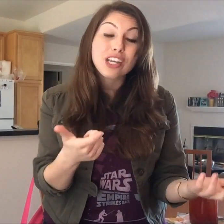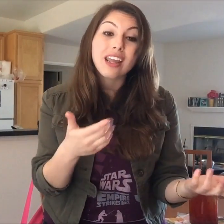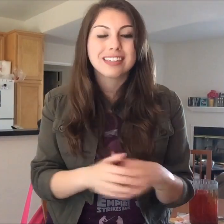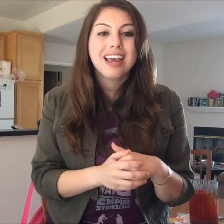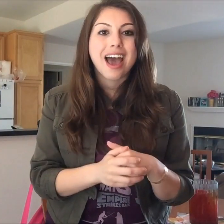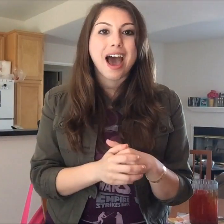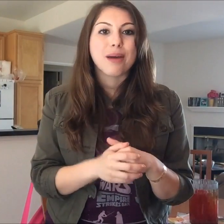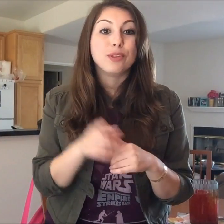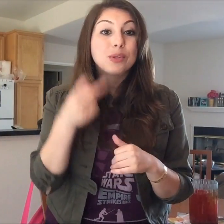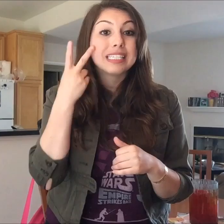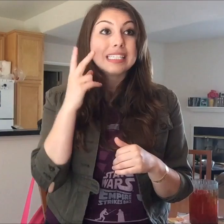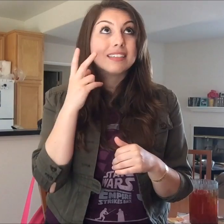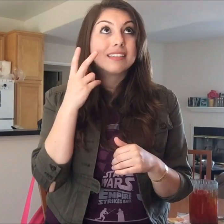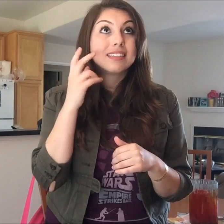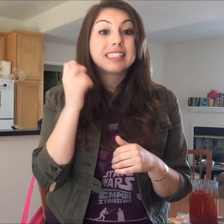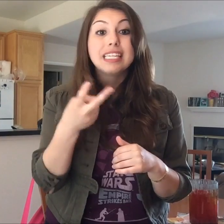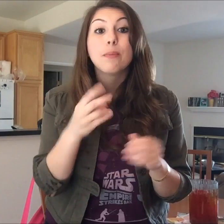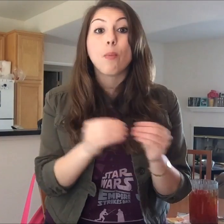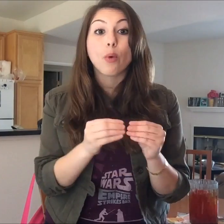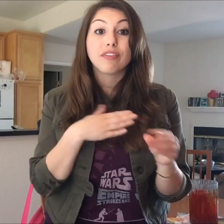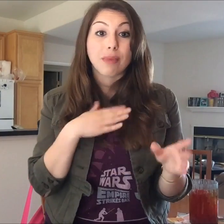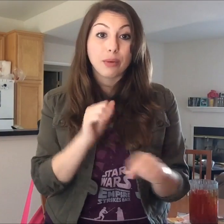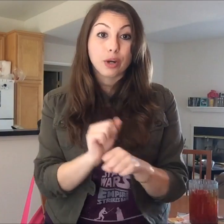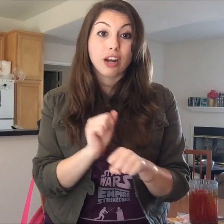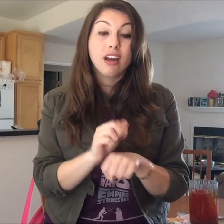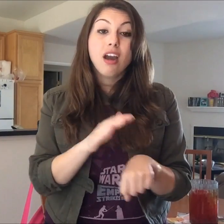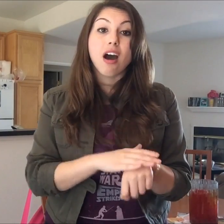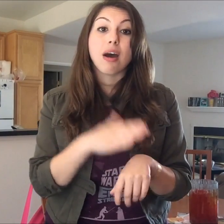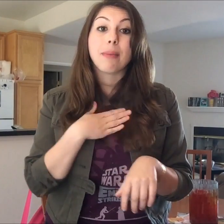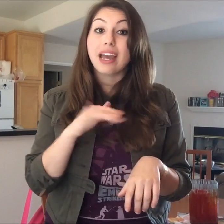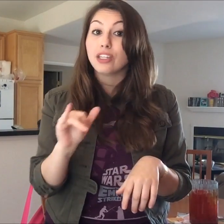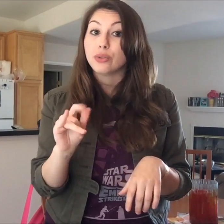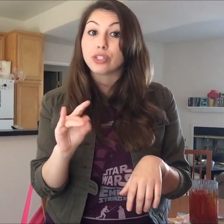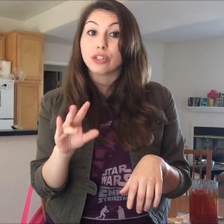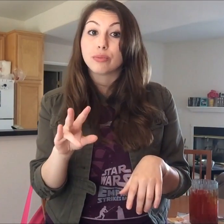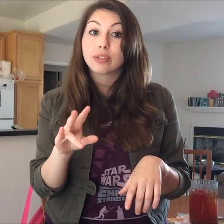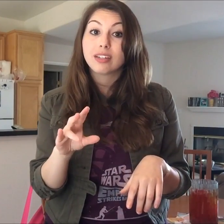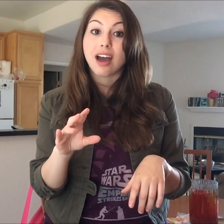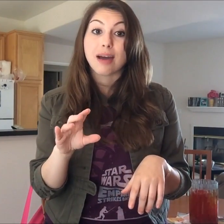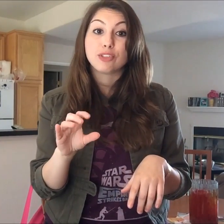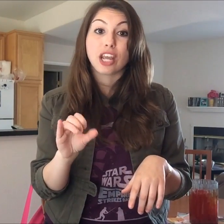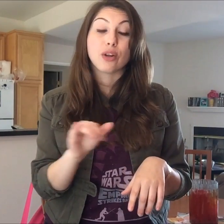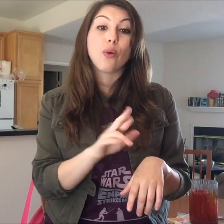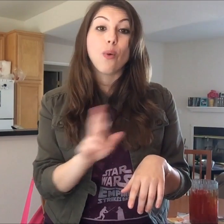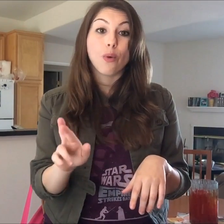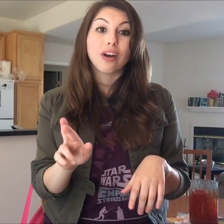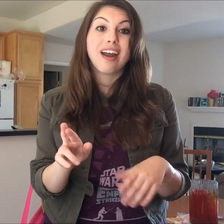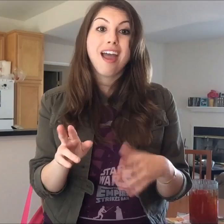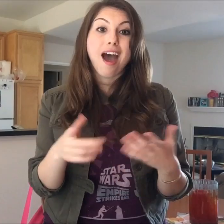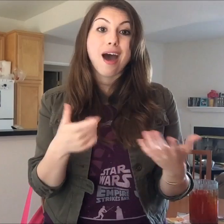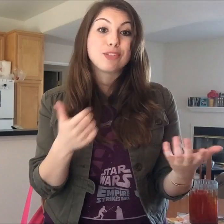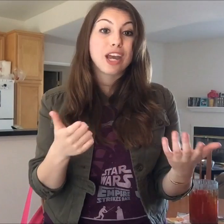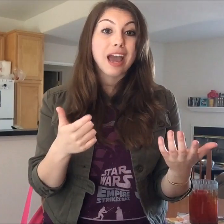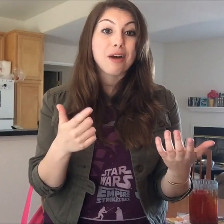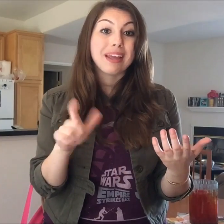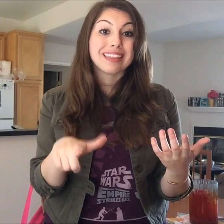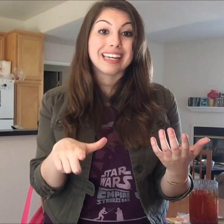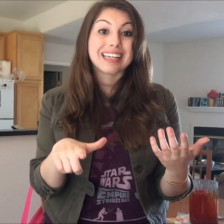watching. You can see more of my work on my YouTube channel, or check out my